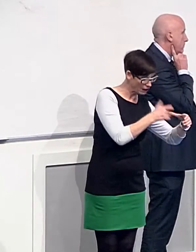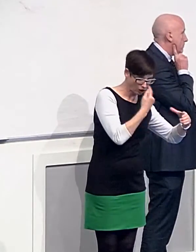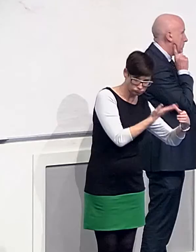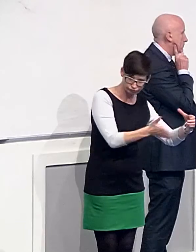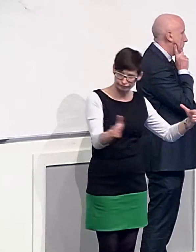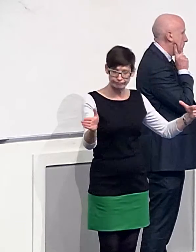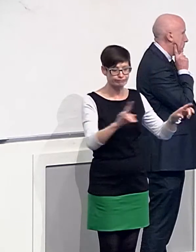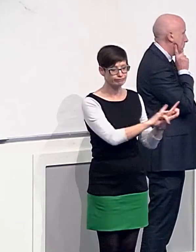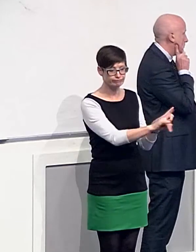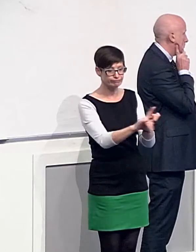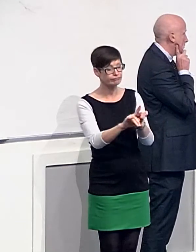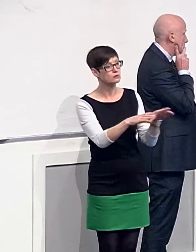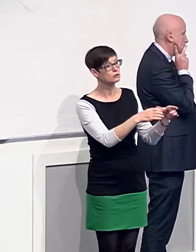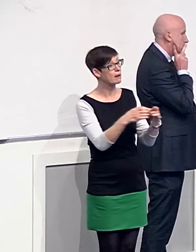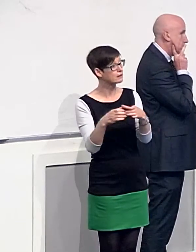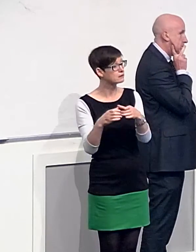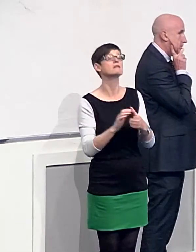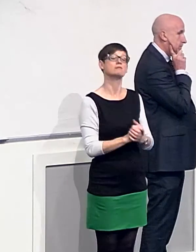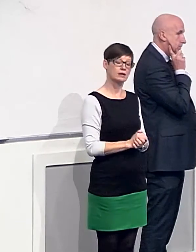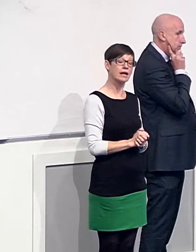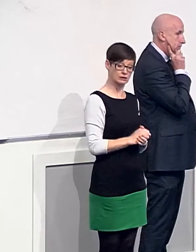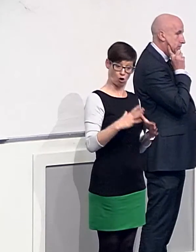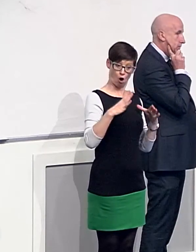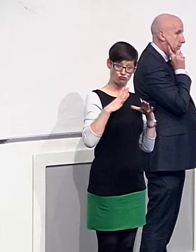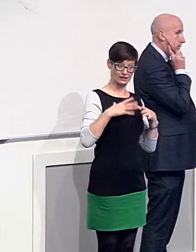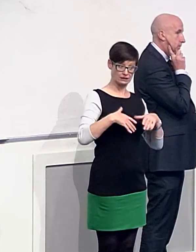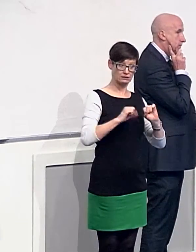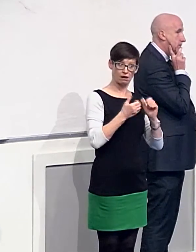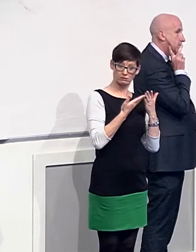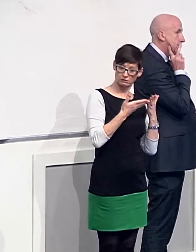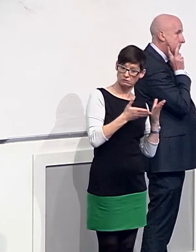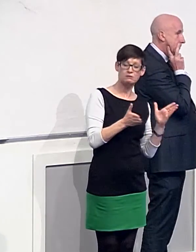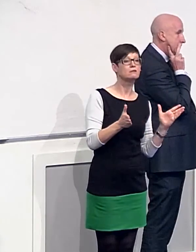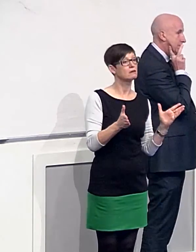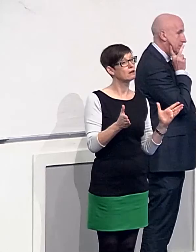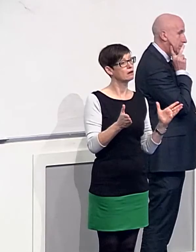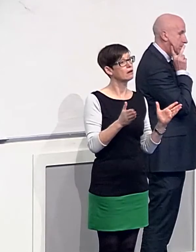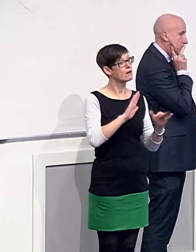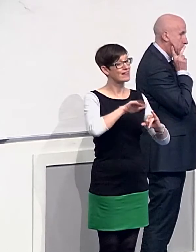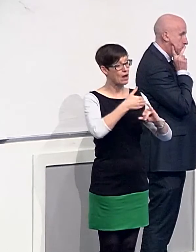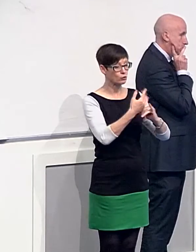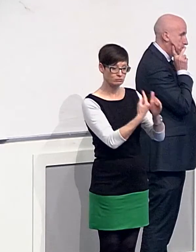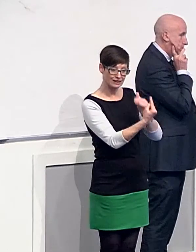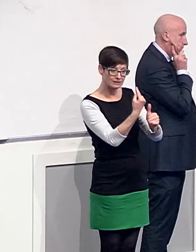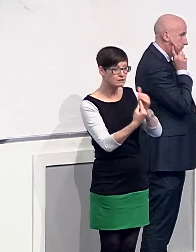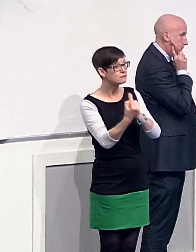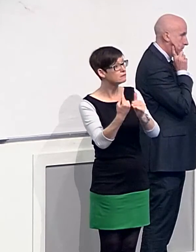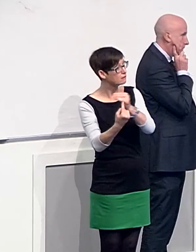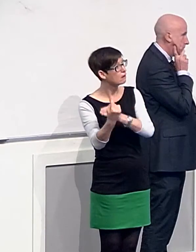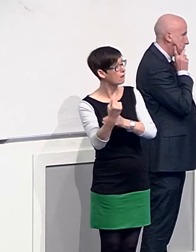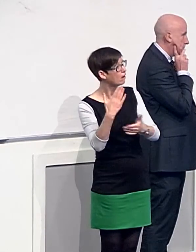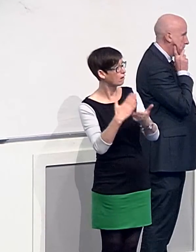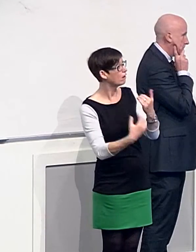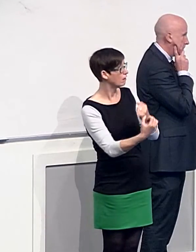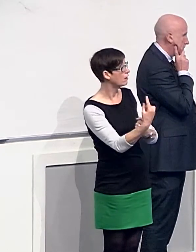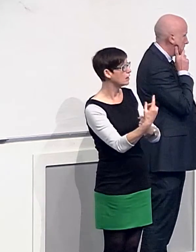Yes, indeed. Well, in interventional cardiology, it already happens. So the outcomes for individual interventional cardiologists are